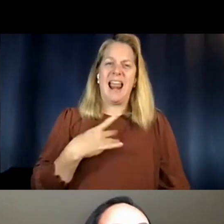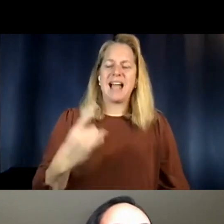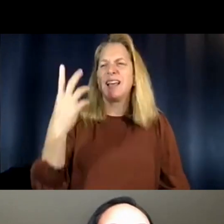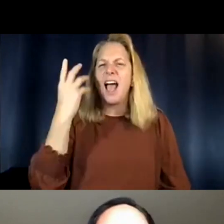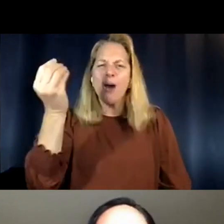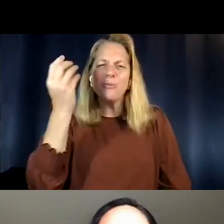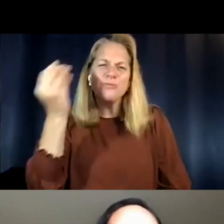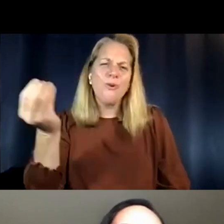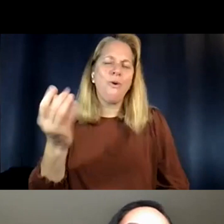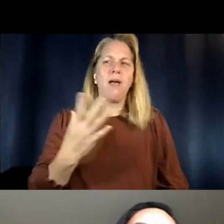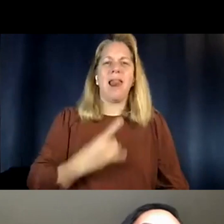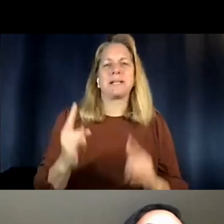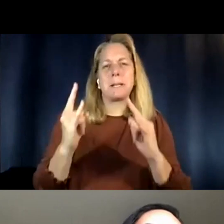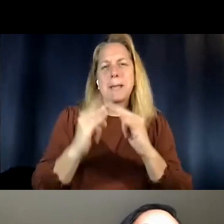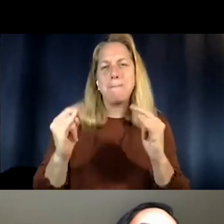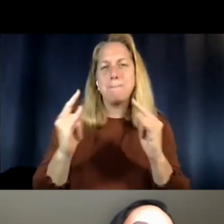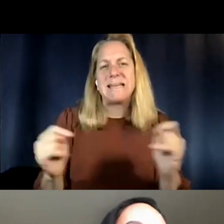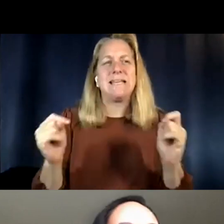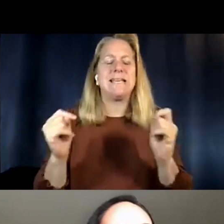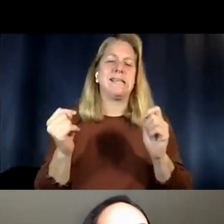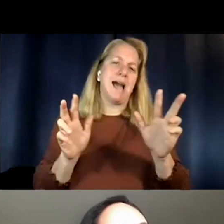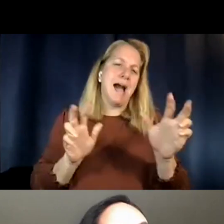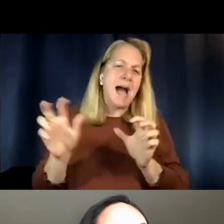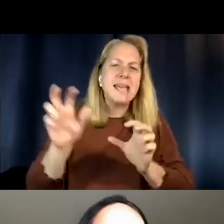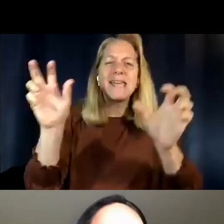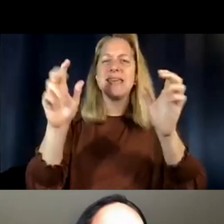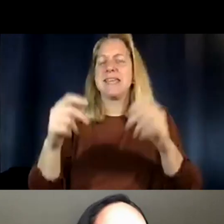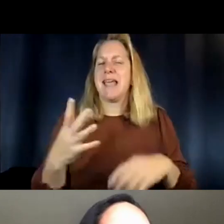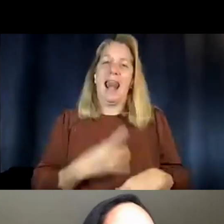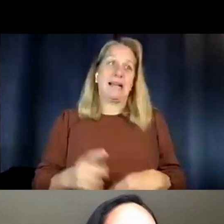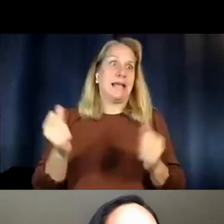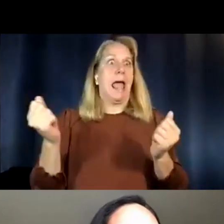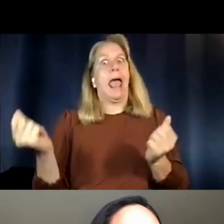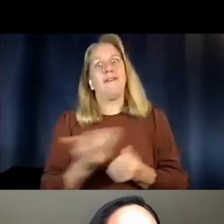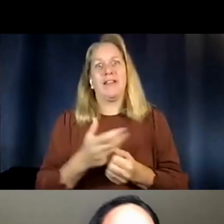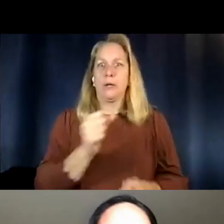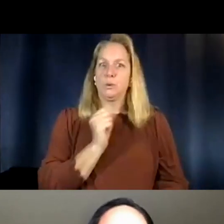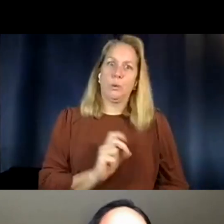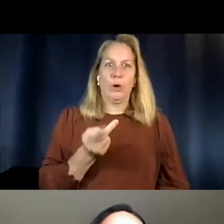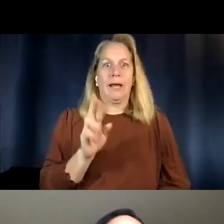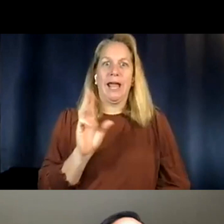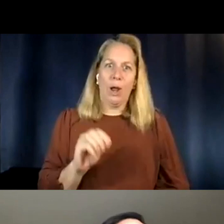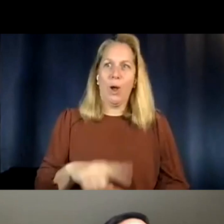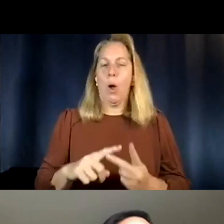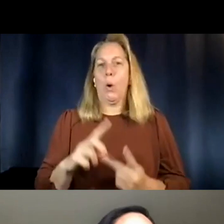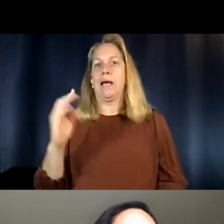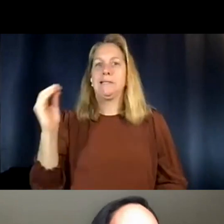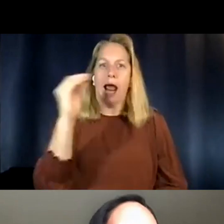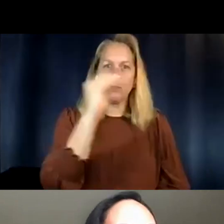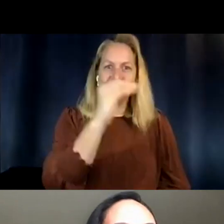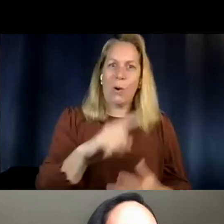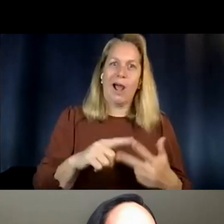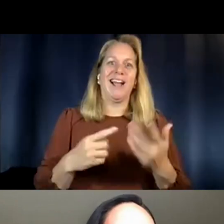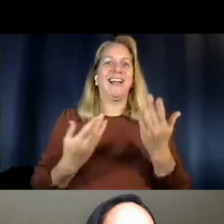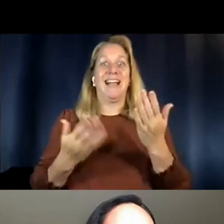likes camping and hiking, and he loves everything superheroes, dinosaurs, sharks, and he plays soccer. He's